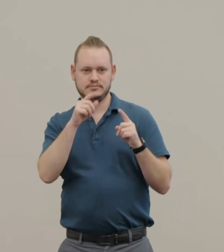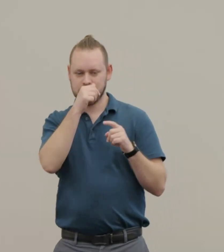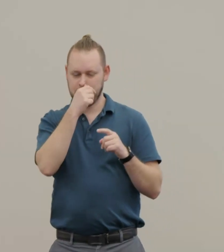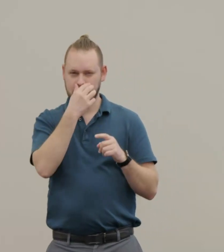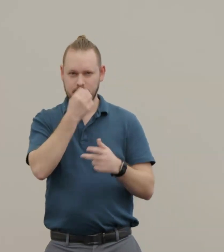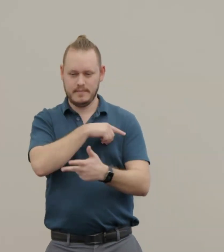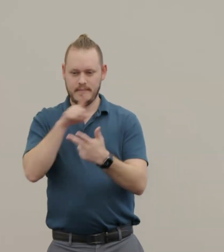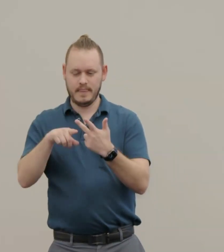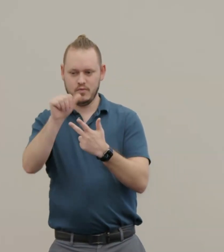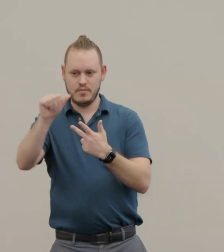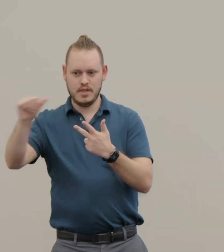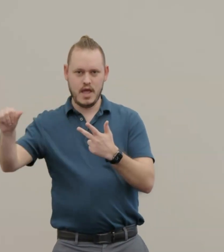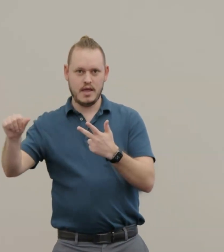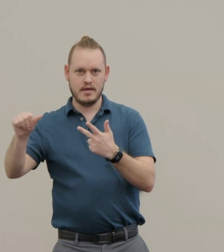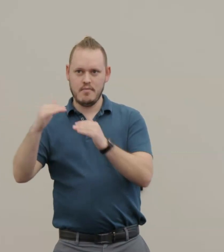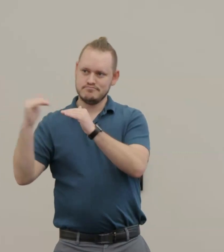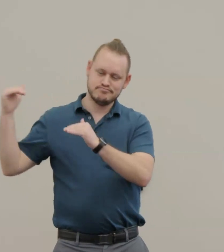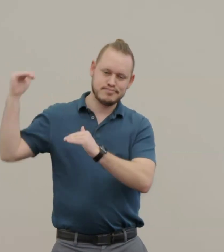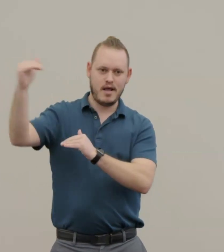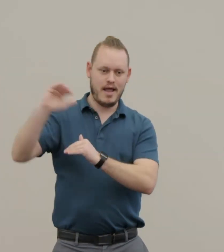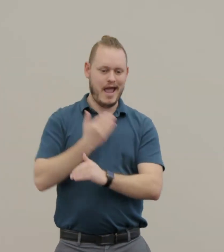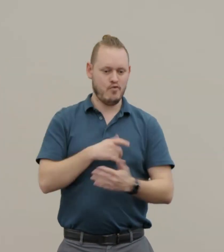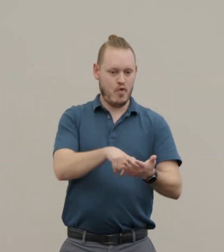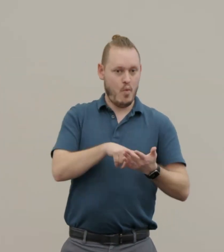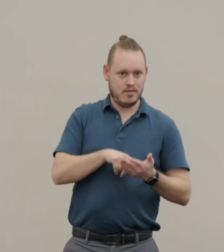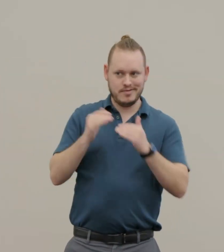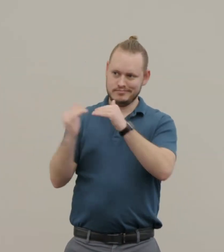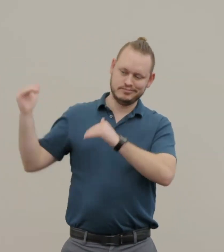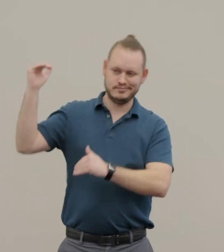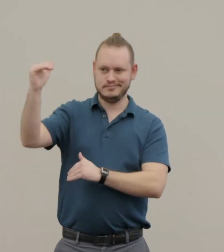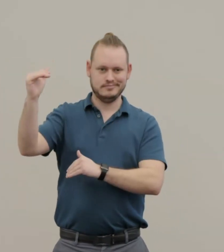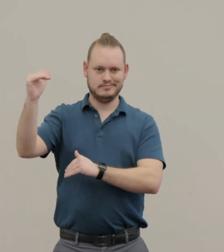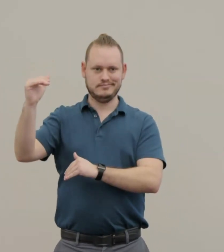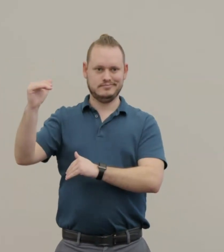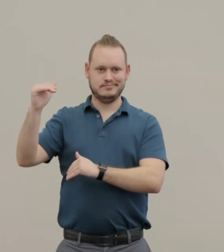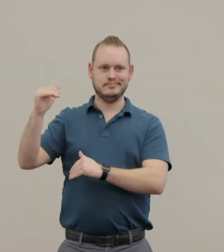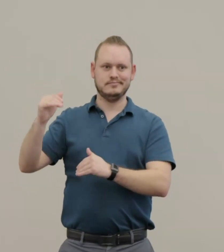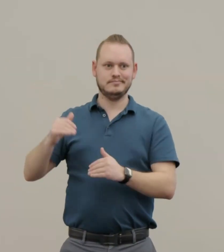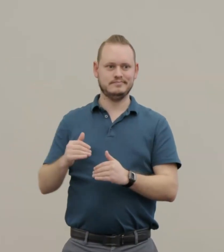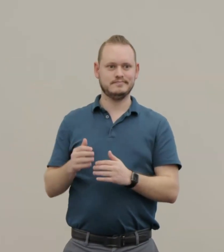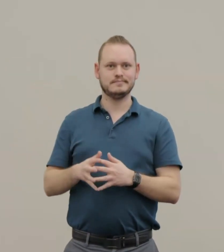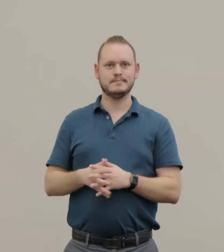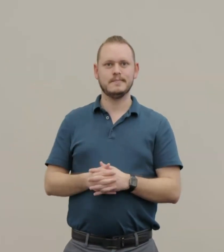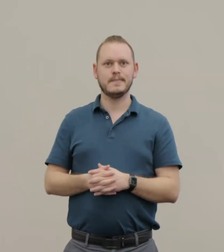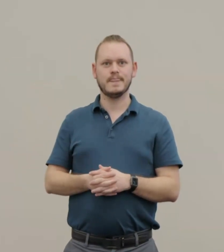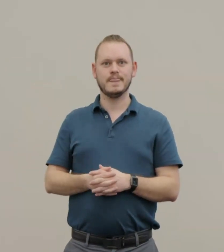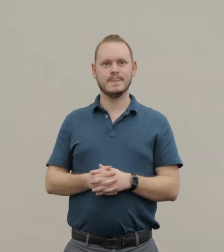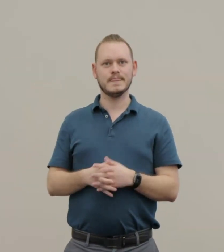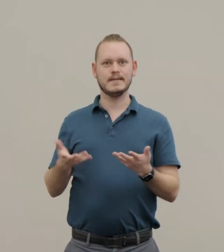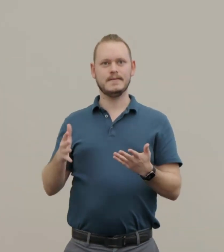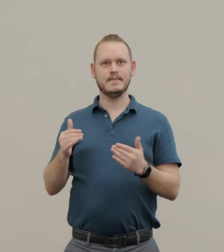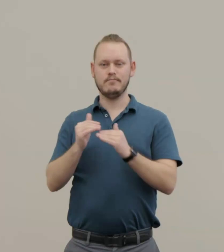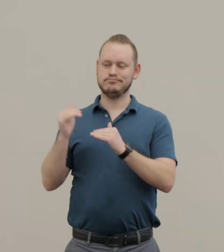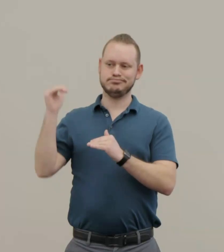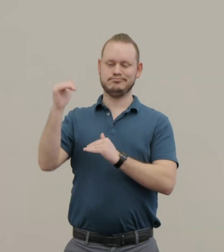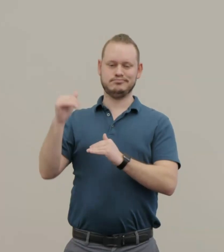And then the AAA standards, which are above and beyond the current conformance compliance kind of line in the sand, go above